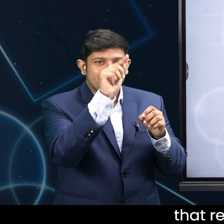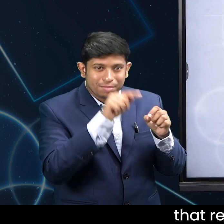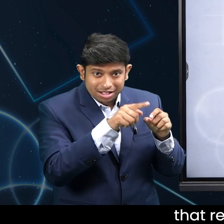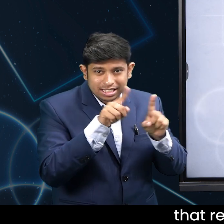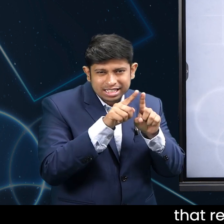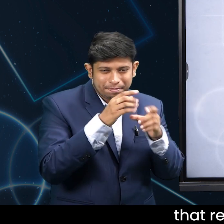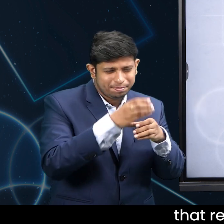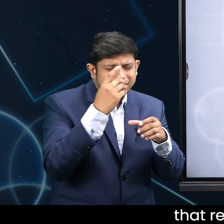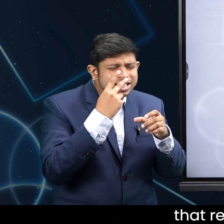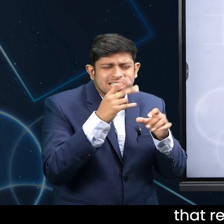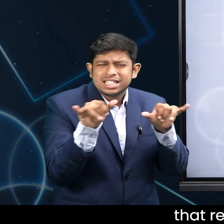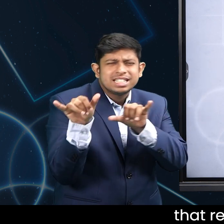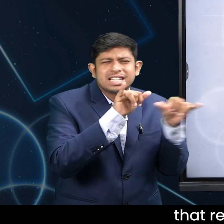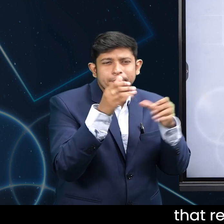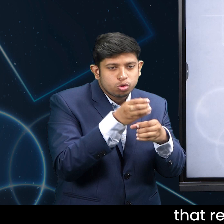can.